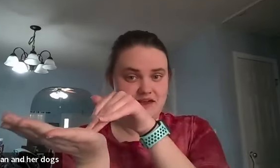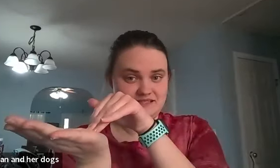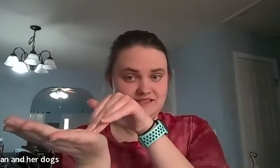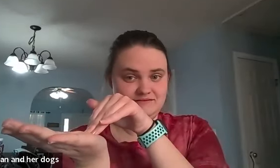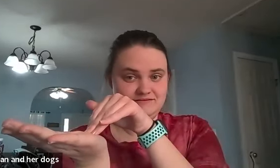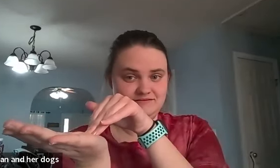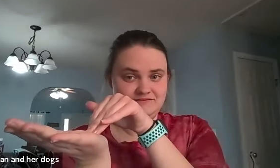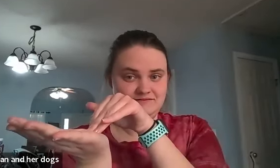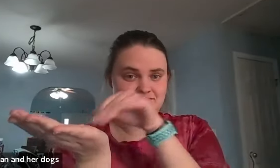7,000,